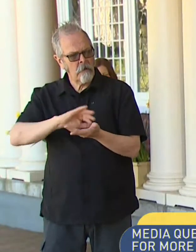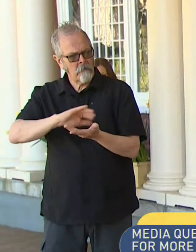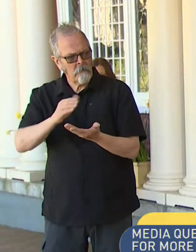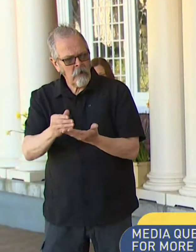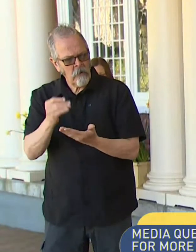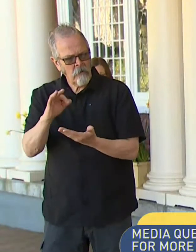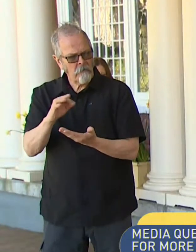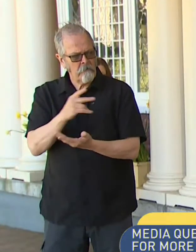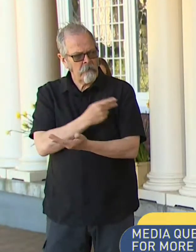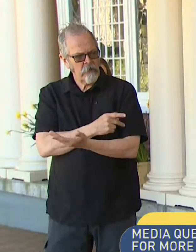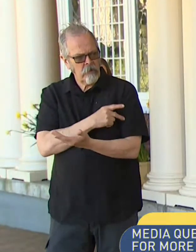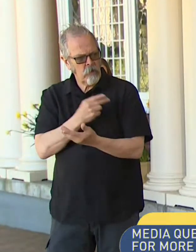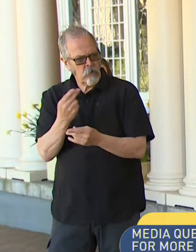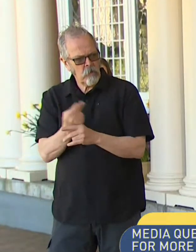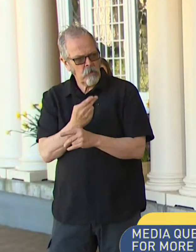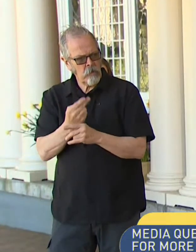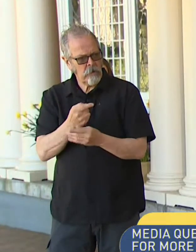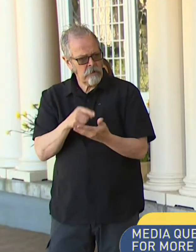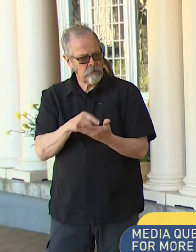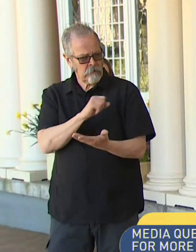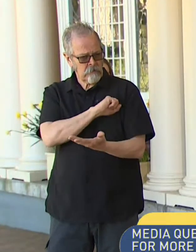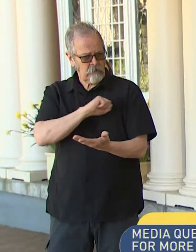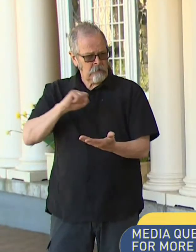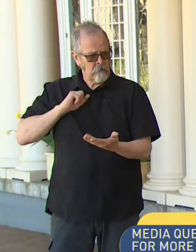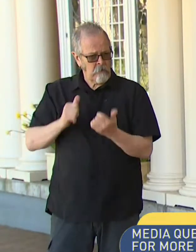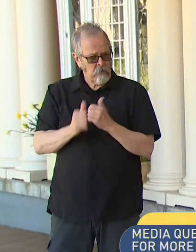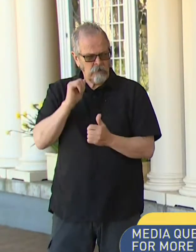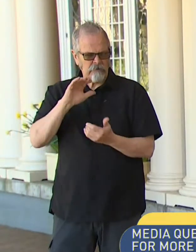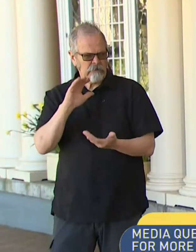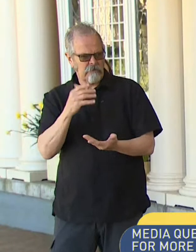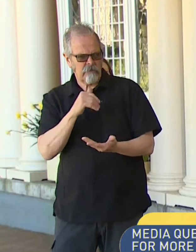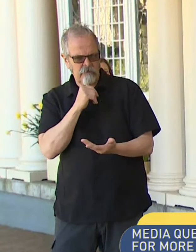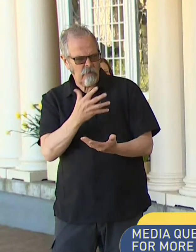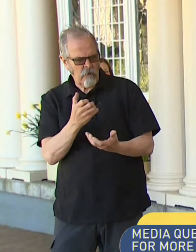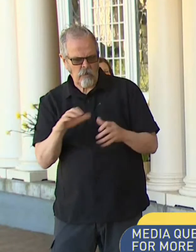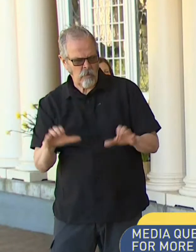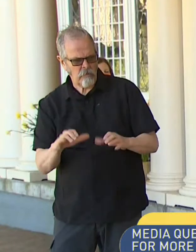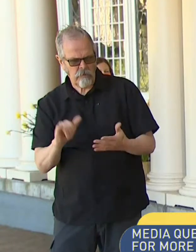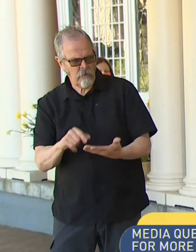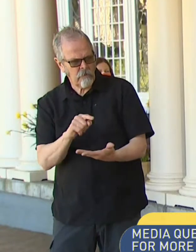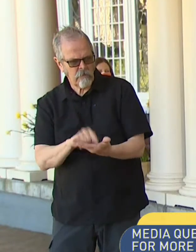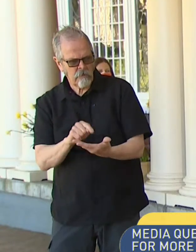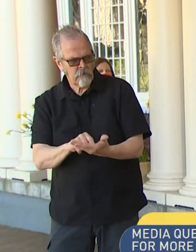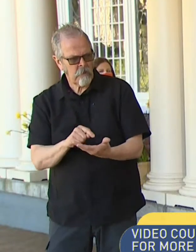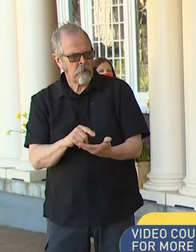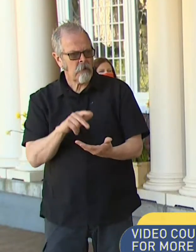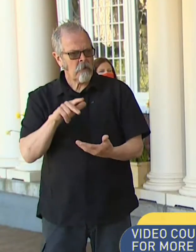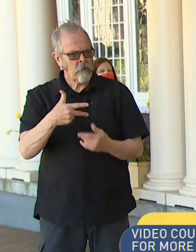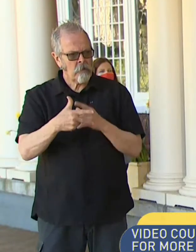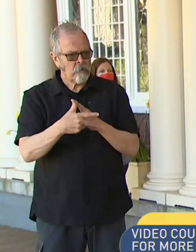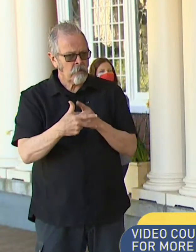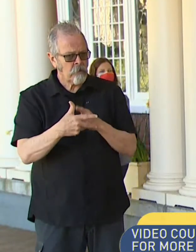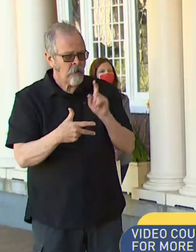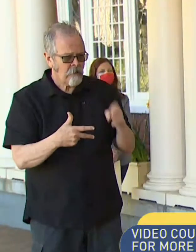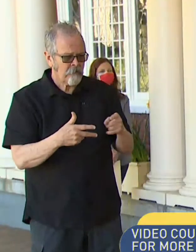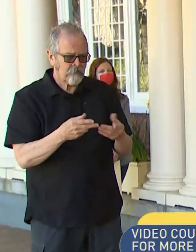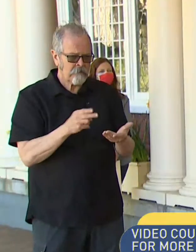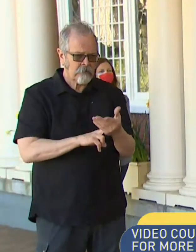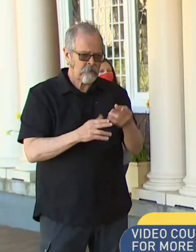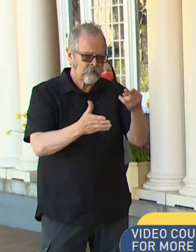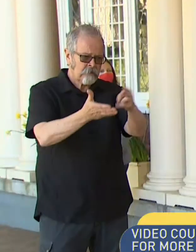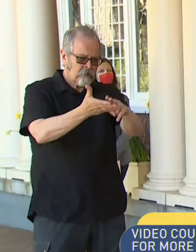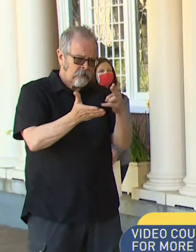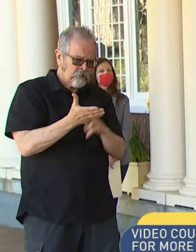The Senate majority appears to not want to do that. As the third person who would have to sign the bill, do you